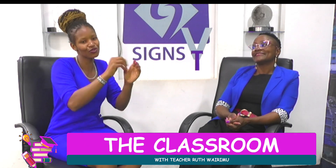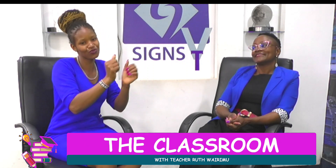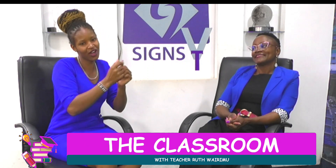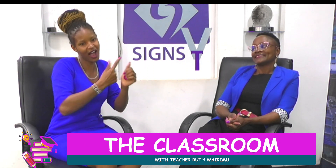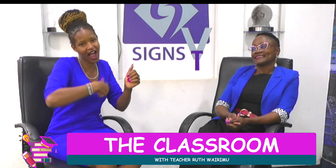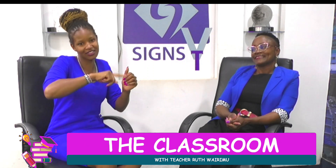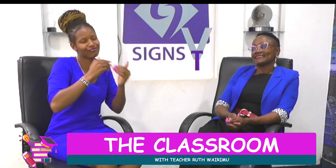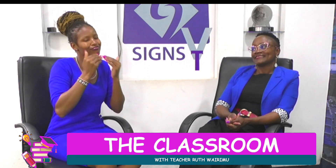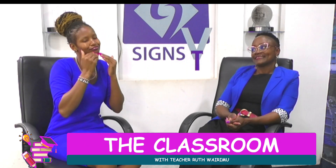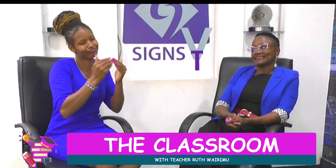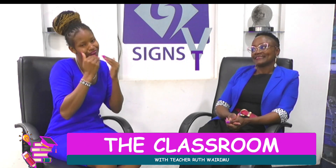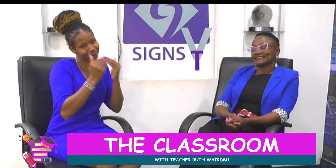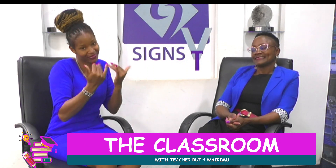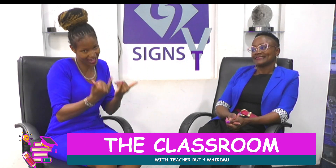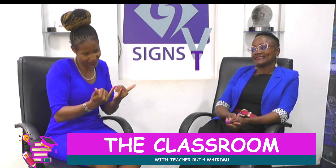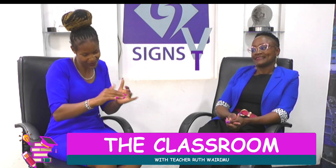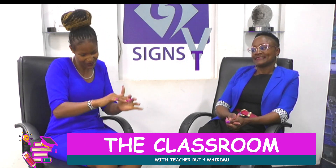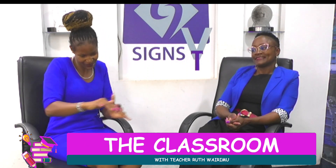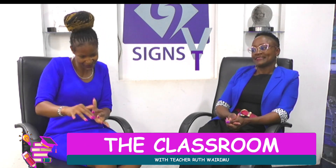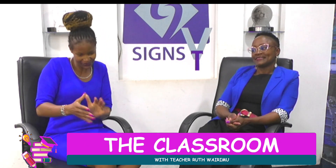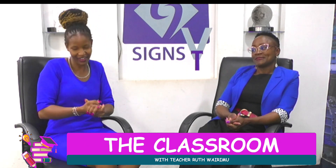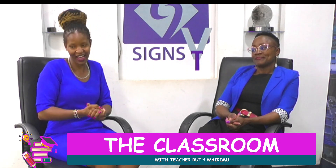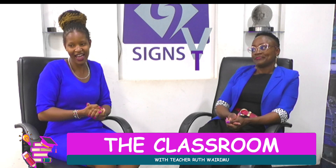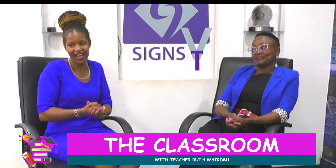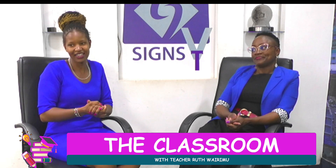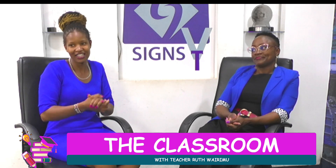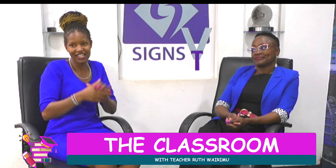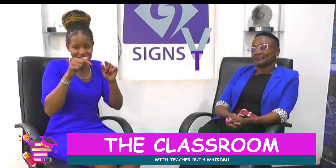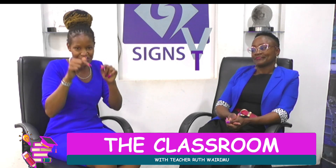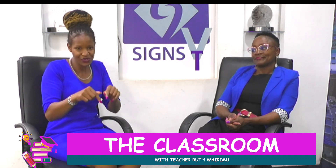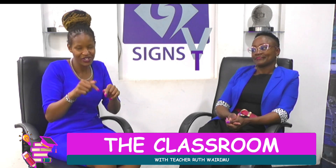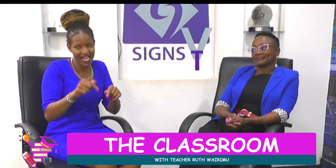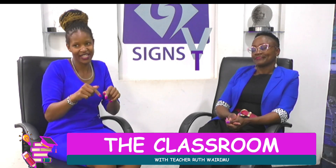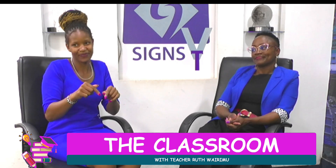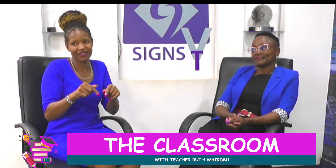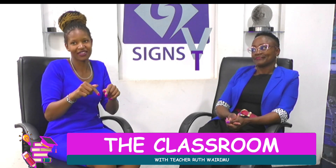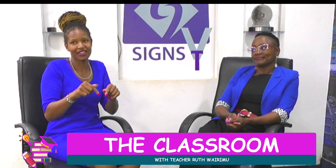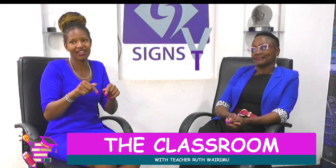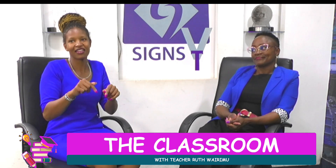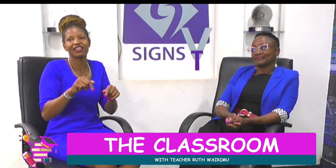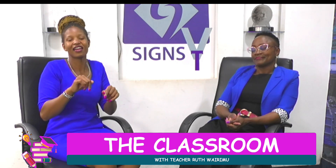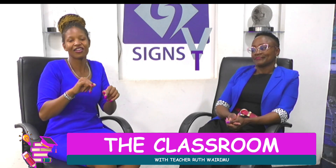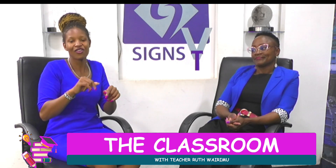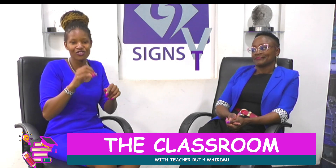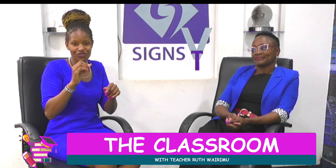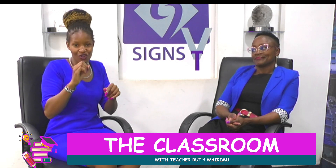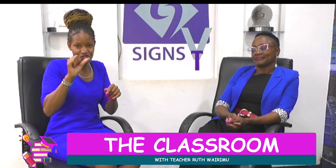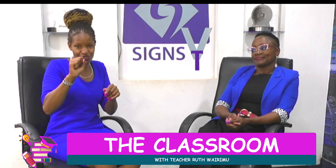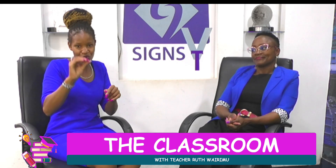Thank you so much, for joining us as well for the other show, the Sign Out Loud as well. Now that aside,